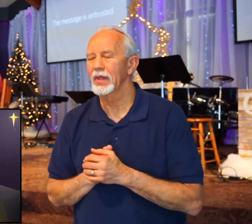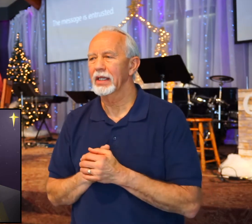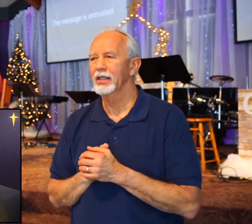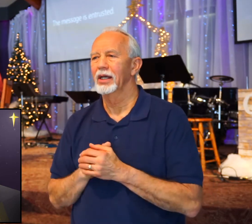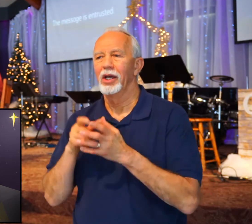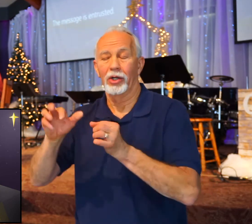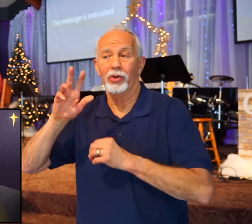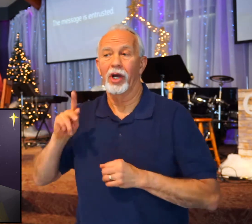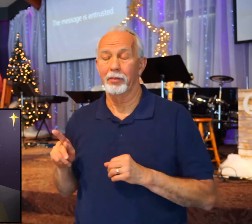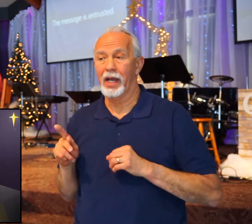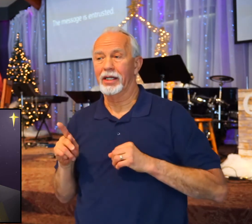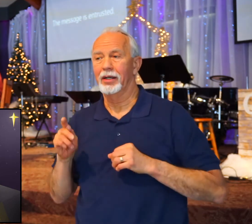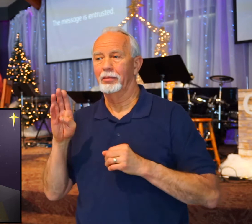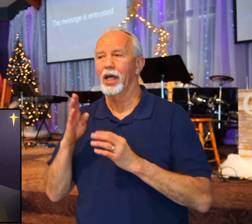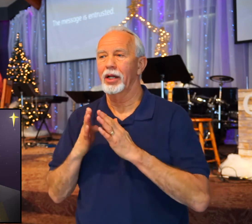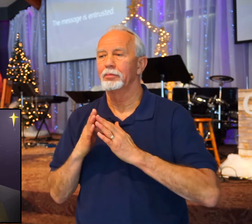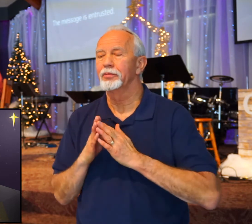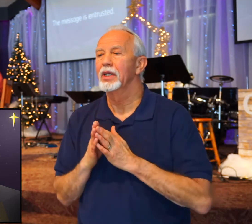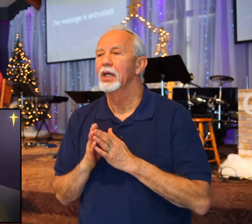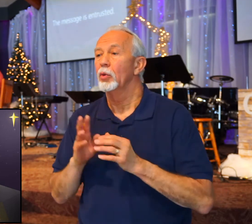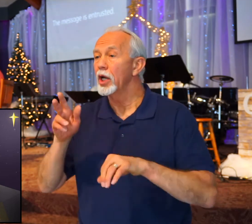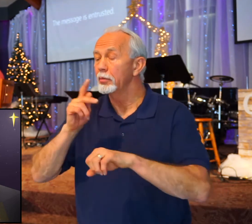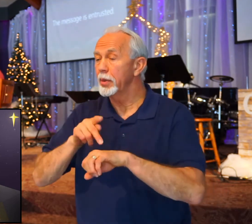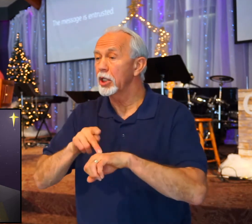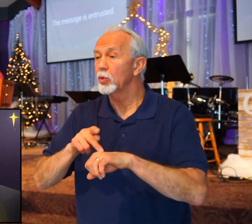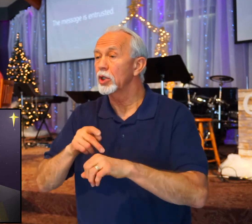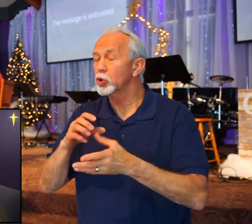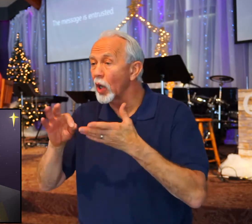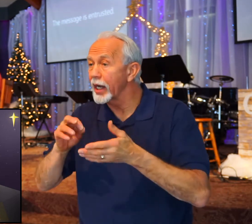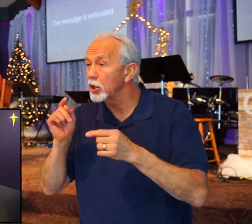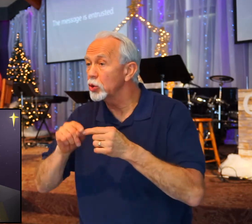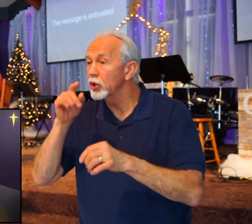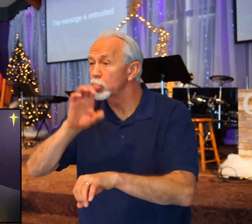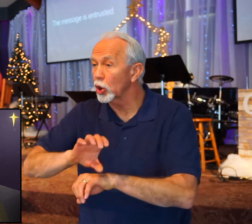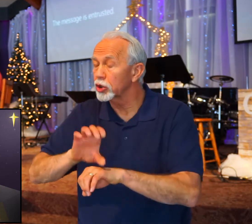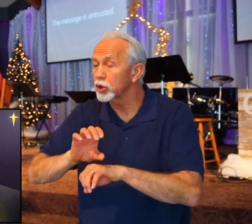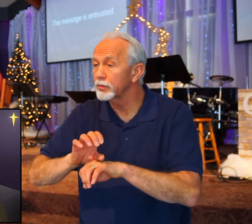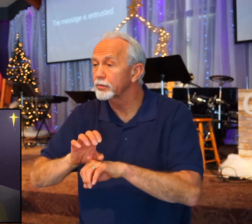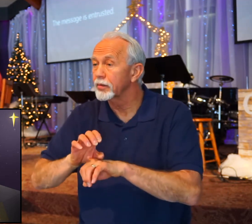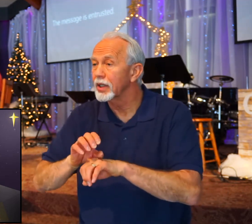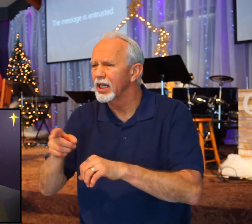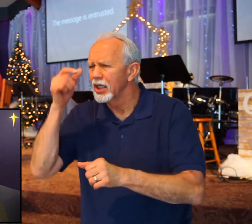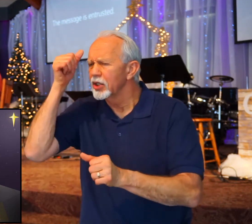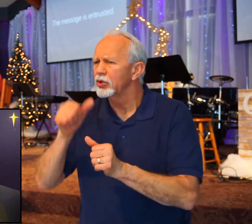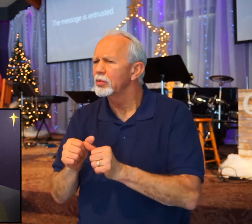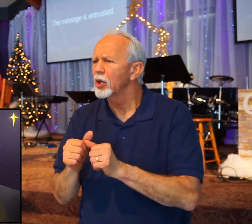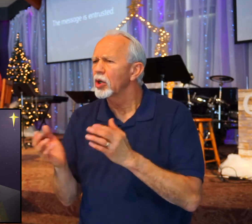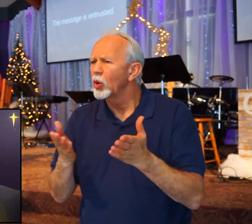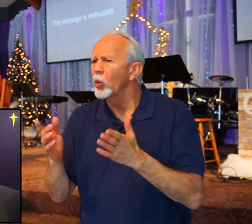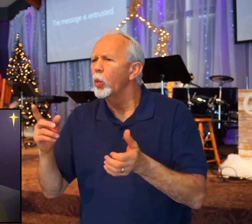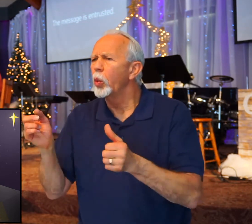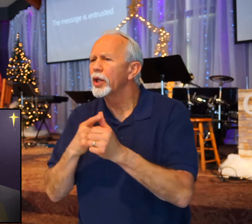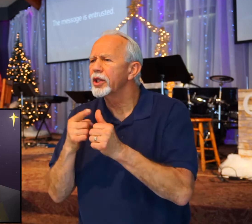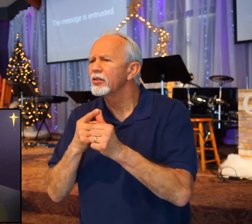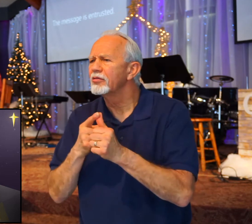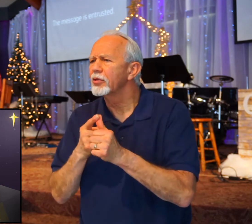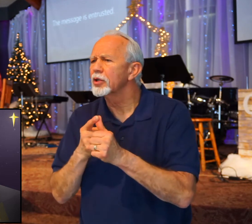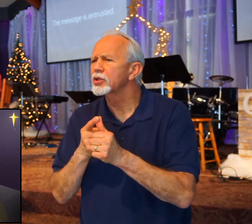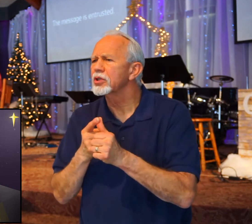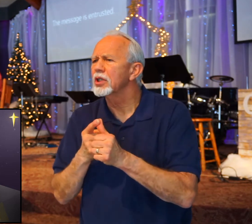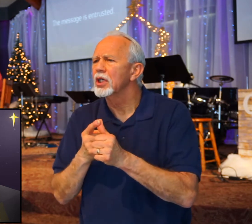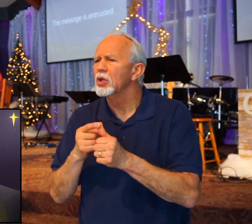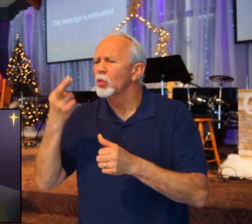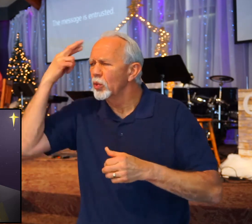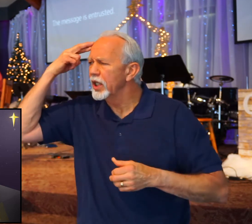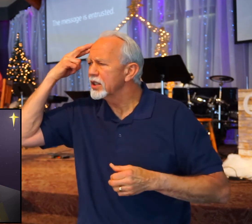Going back a bit, when Peter was writing to the church, I told you this at the beginning. Do you remember what the first of his two reasons for